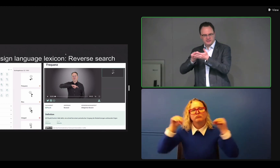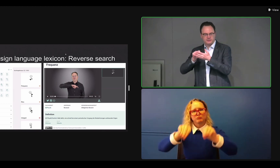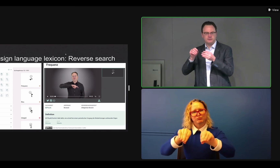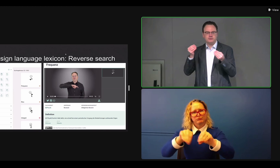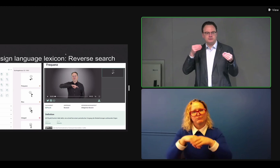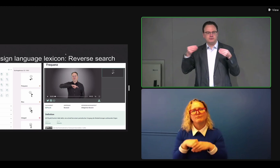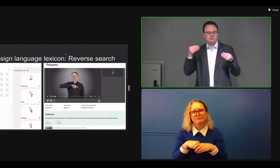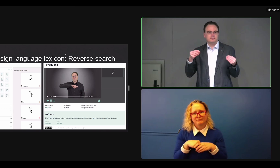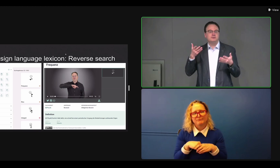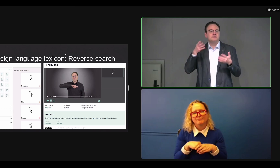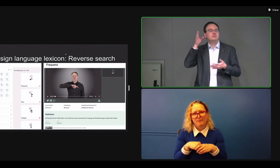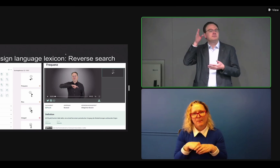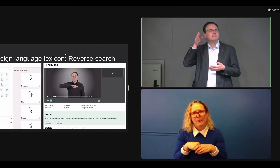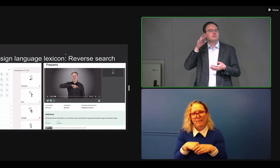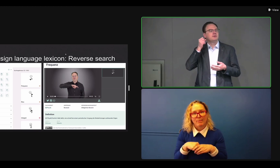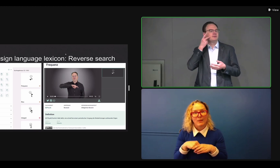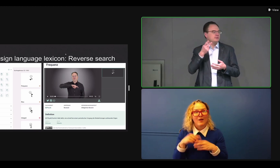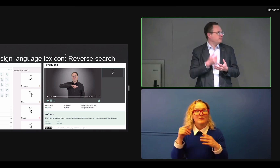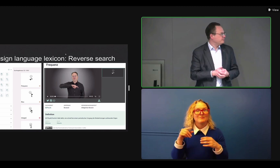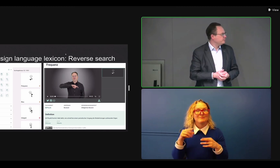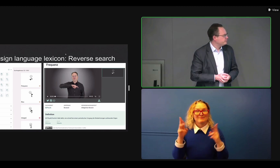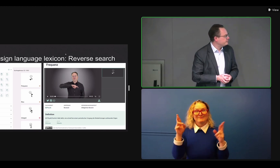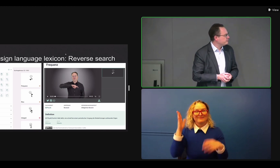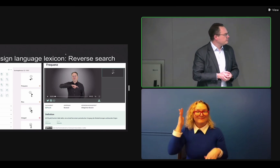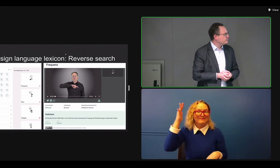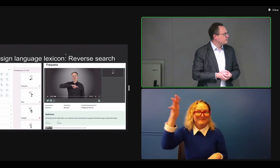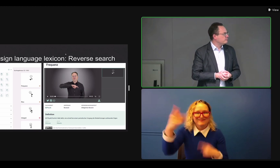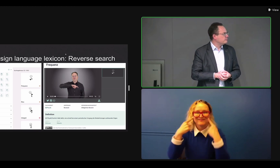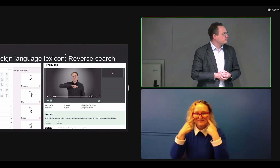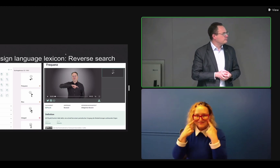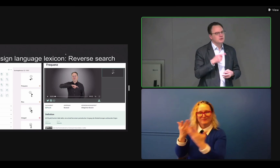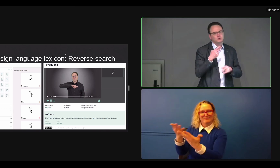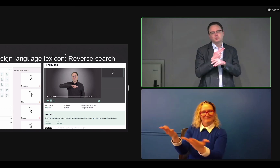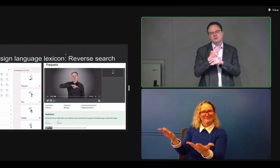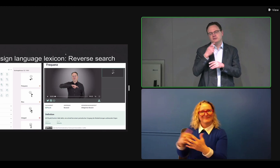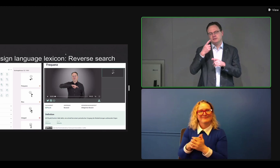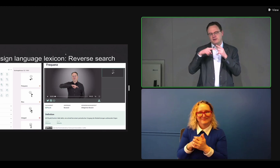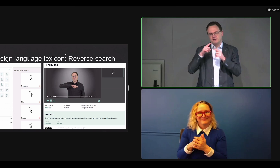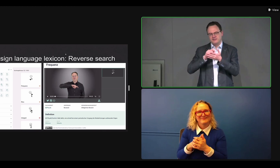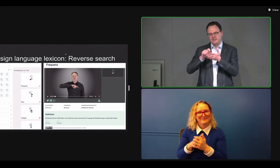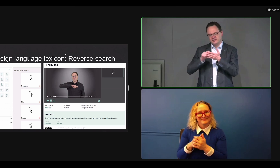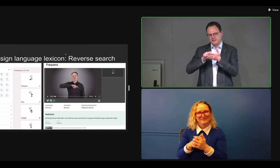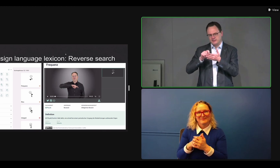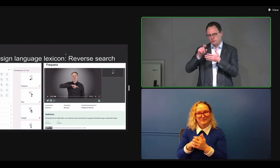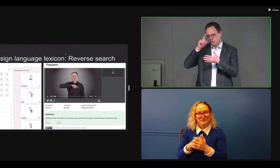It's very important to be able to search both ways, and hopefully in the future that we'll see more and more of that and it will be more